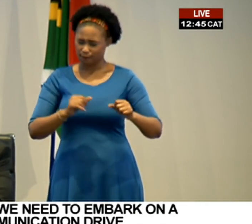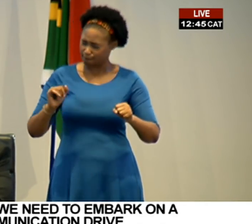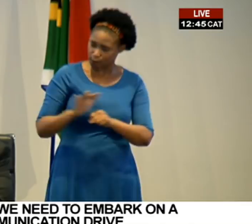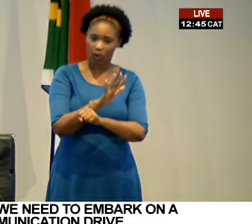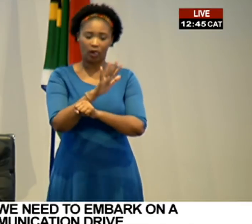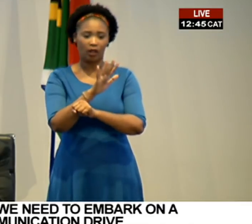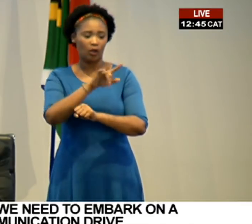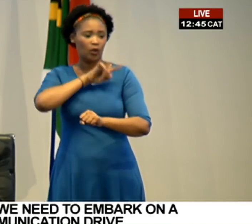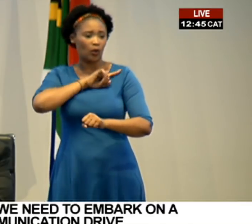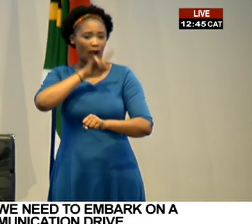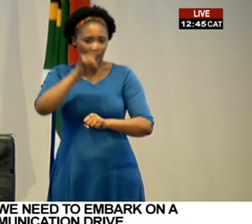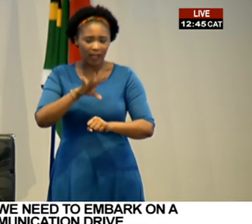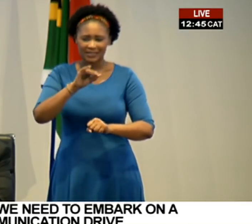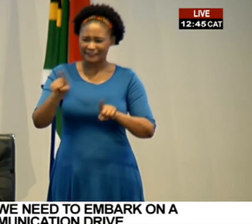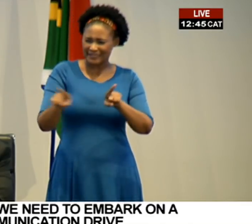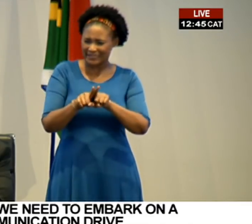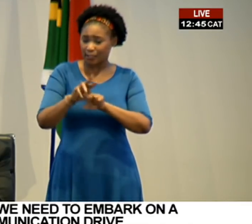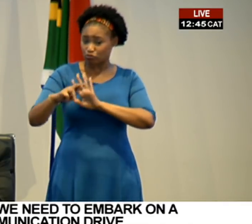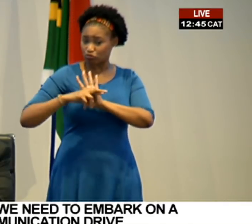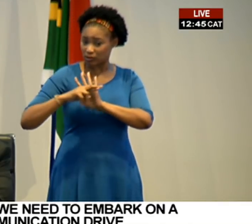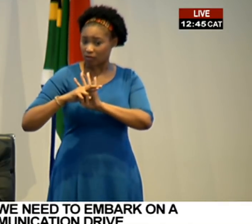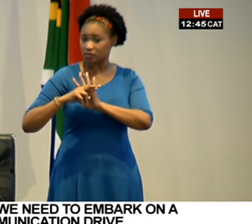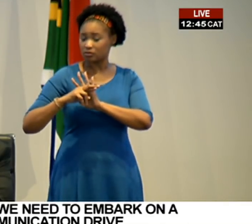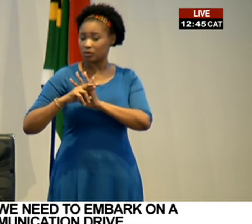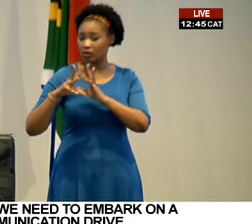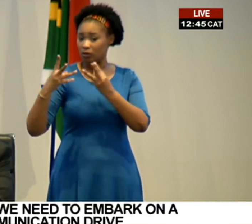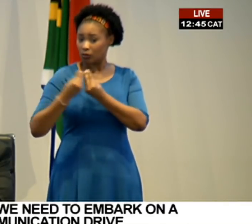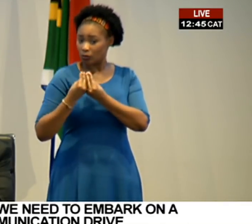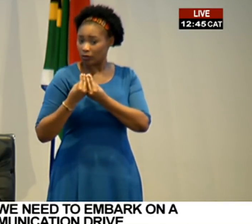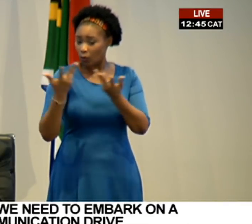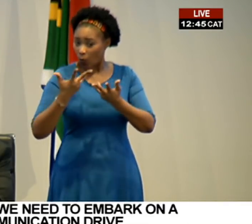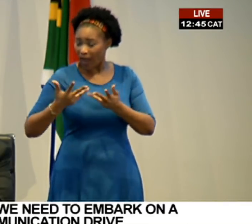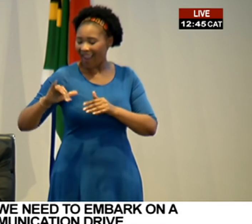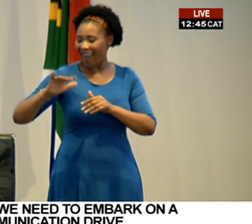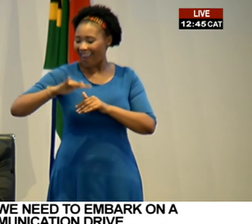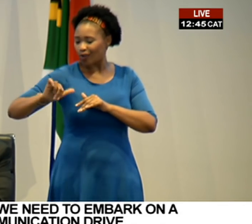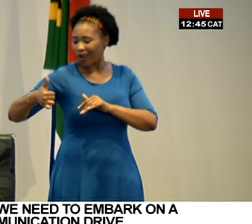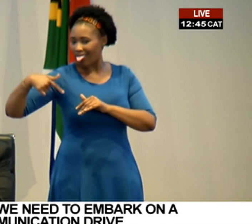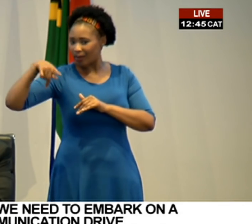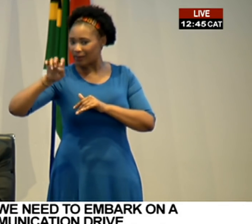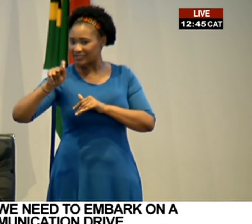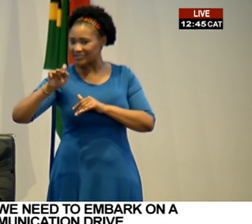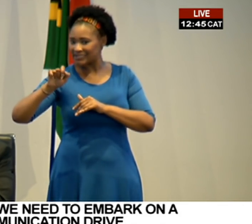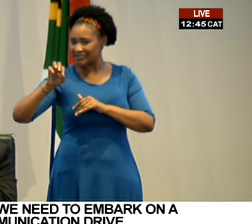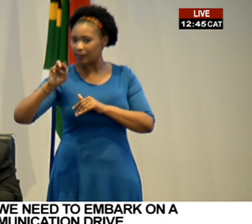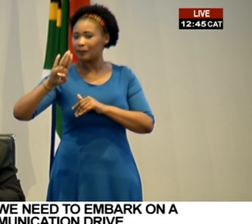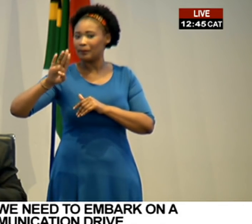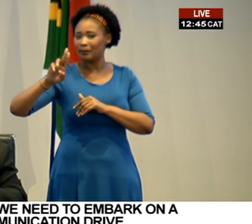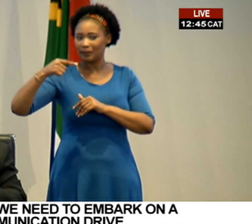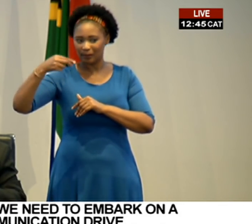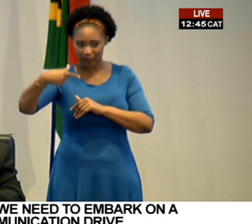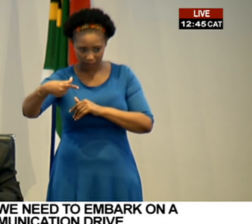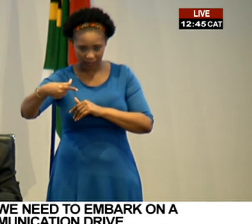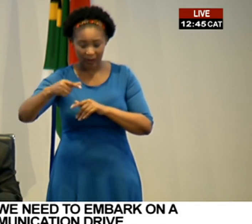we get exactly the same results that we are getting at Witzenberg. But all in all, Premier, if